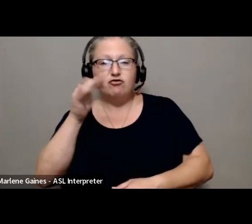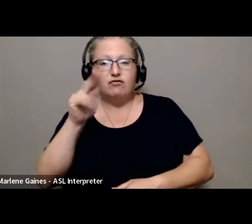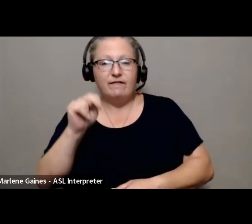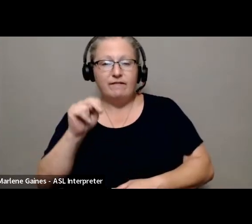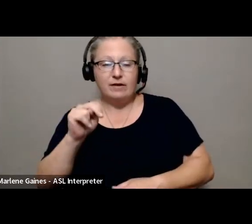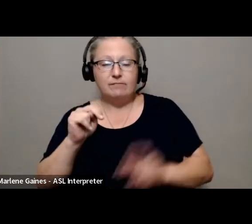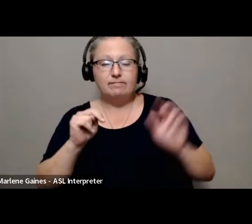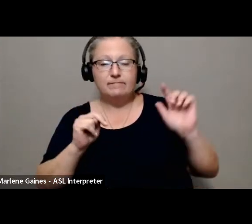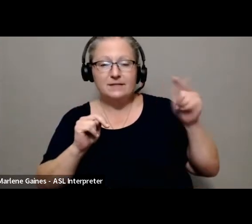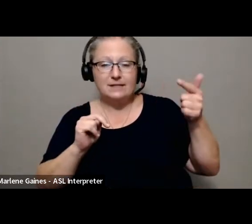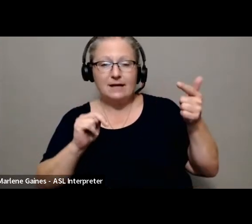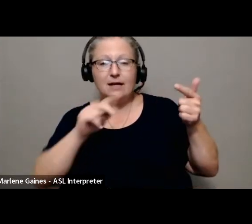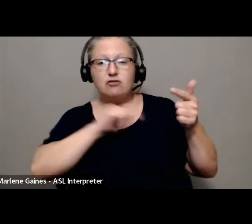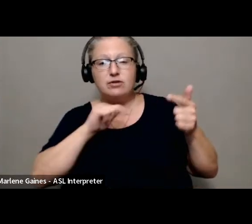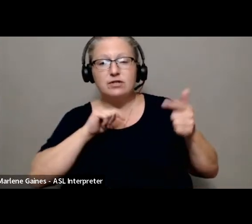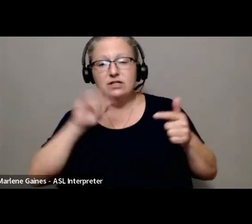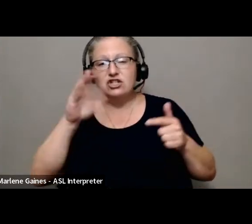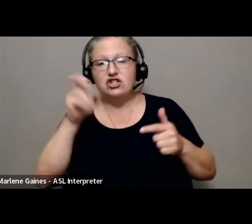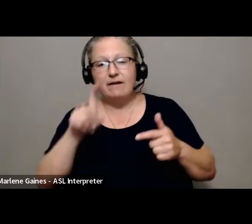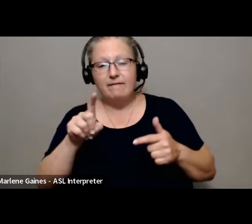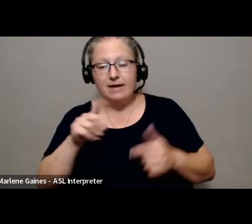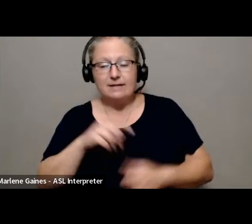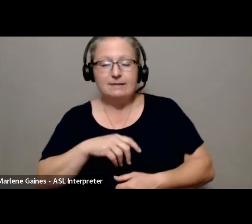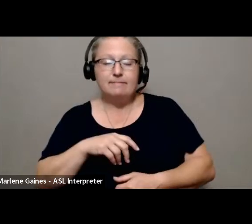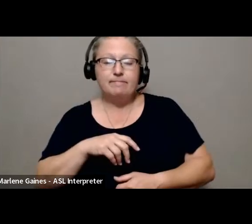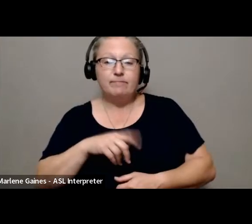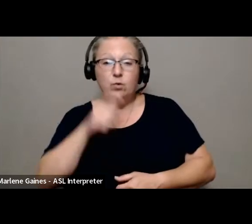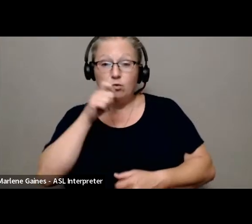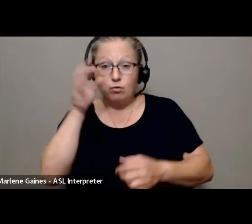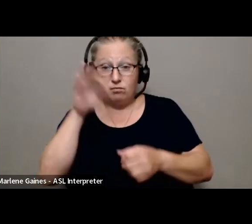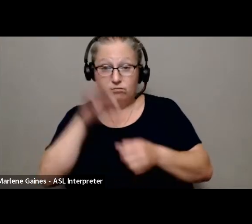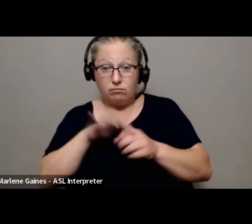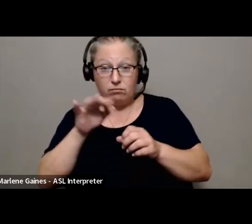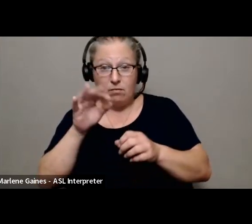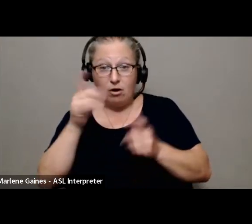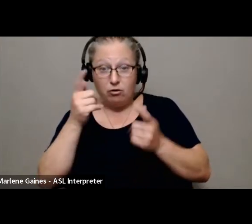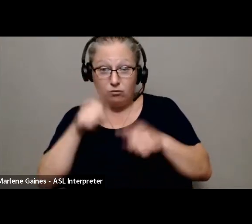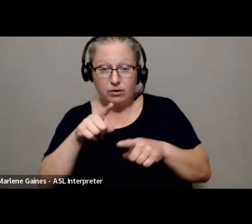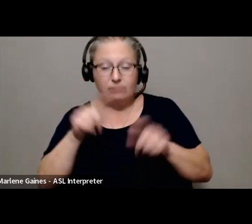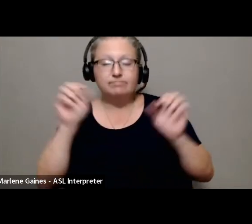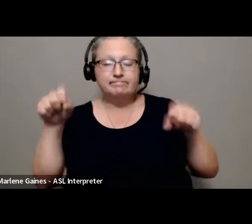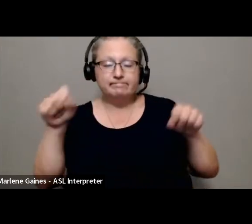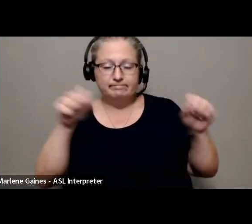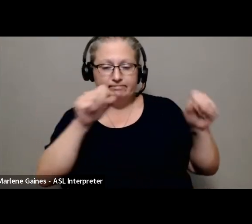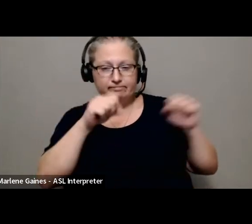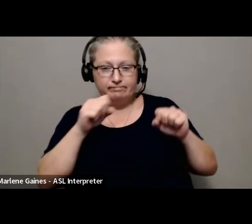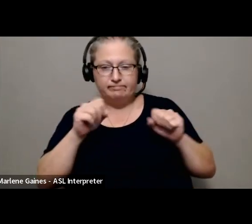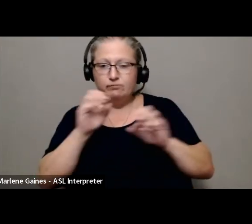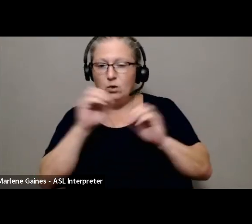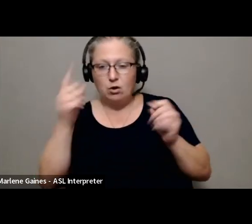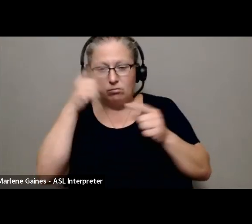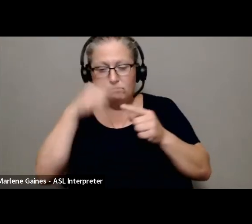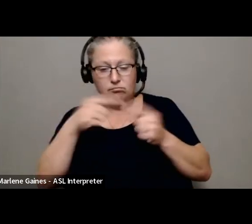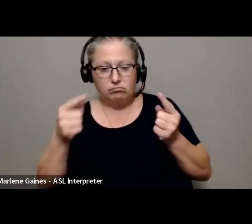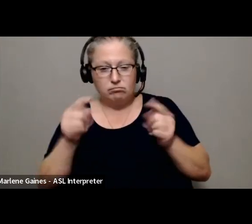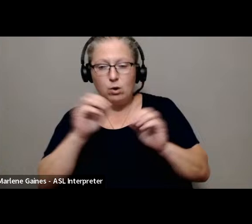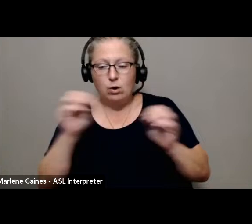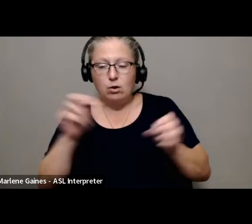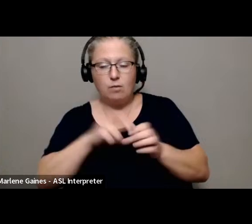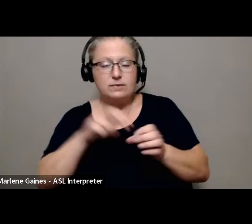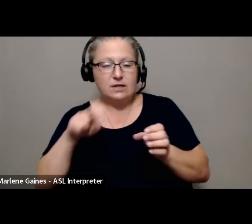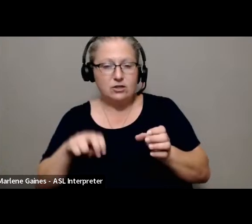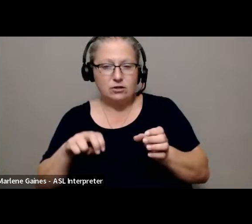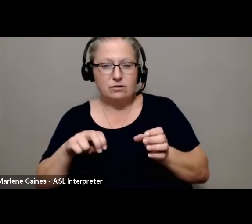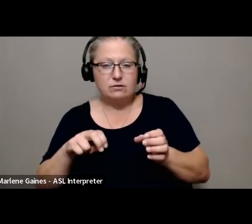Griffin, second by Trustee Chavez. All in favor? Aye. And there are no oppositions and no abstentions.